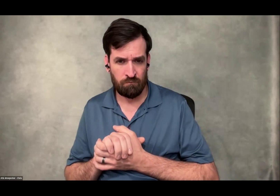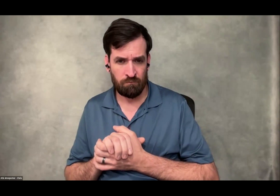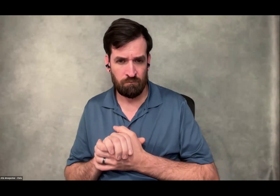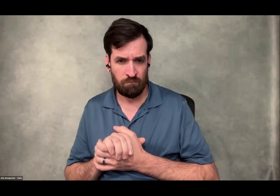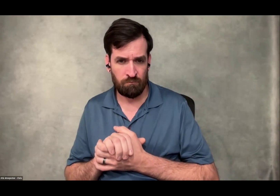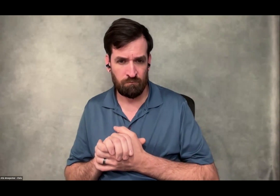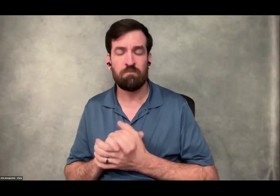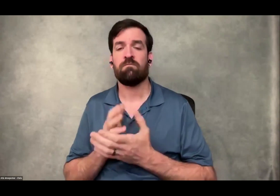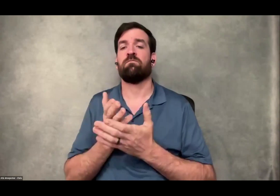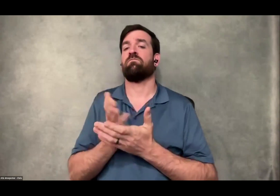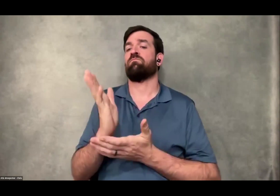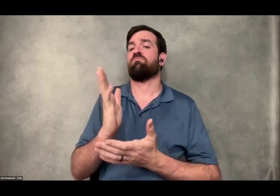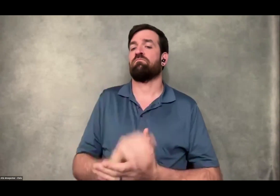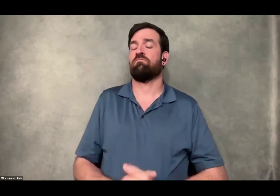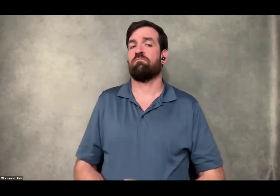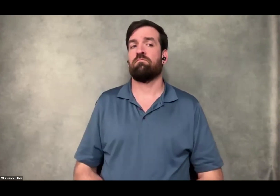All right.